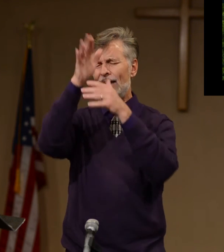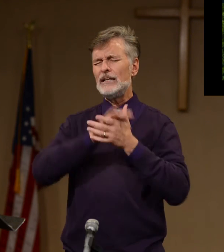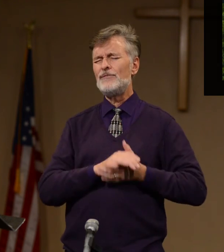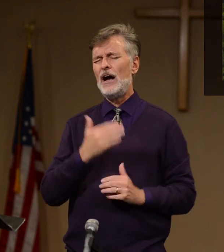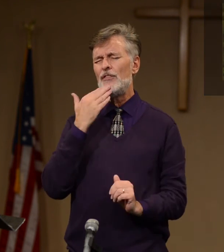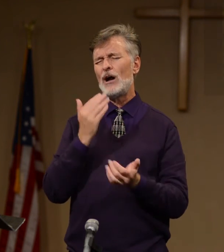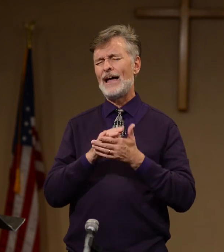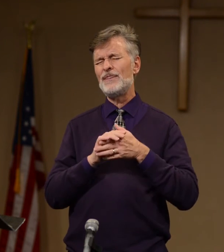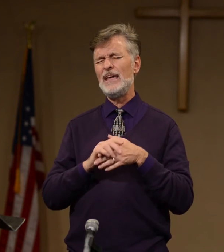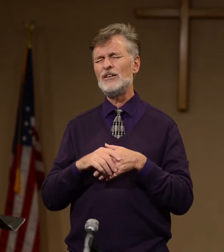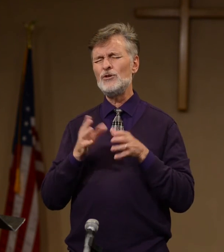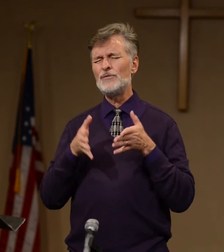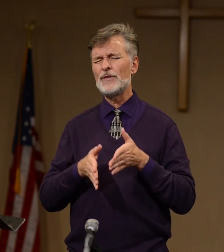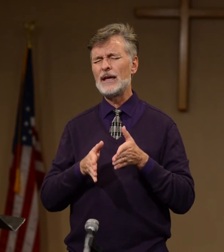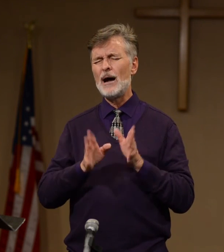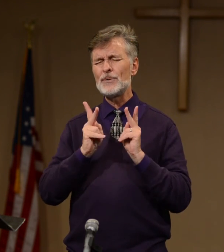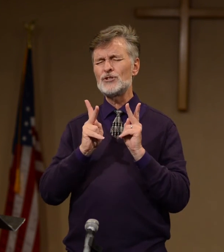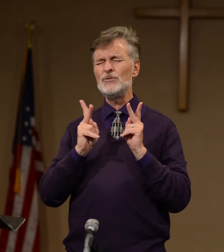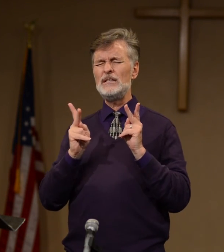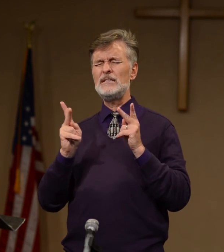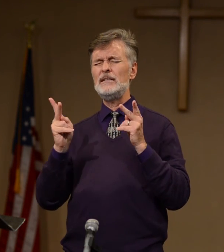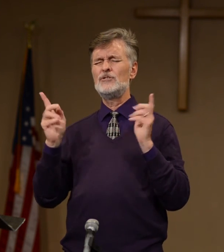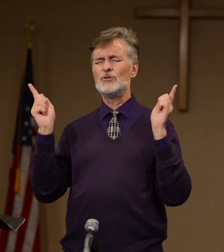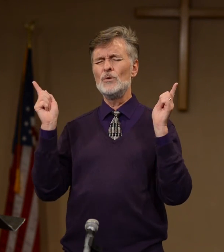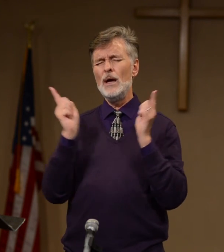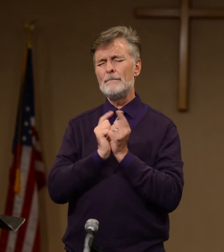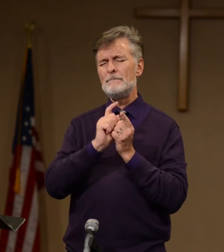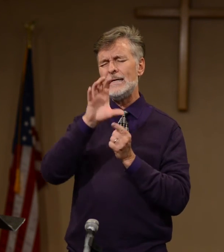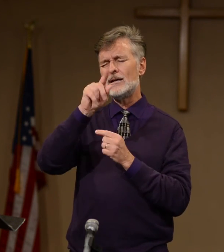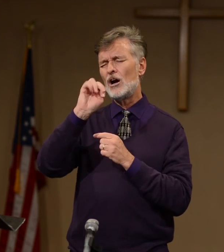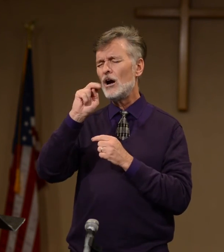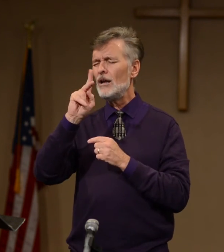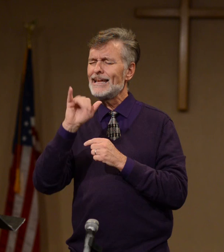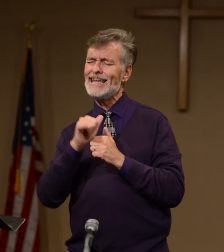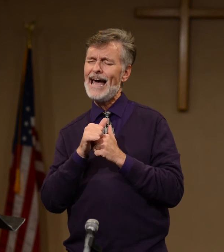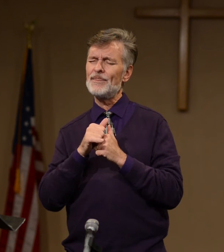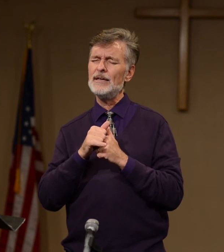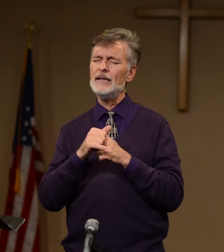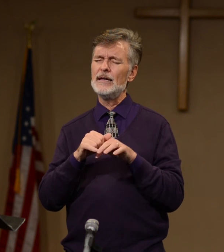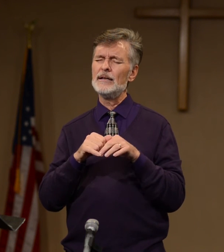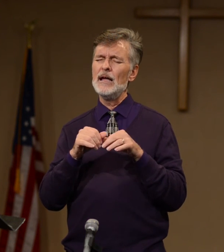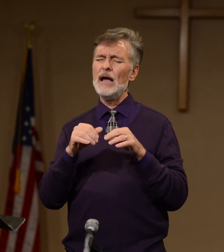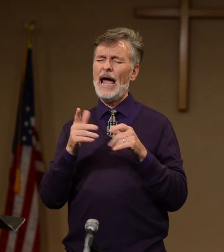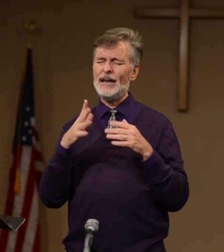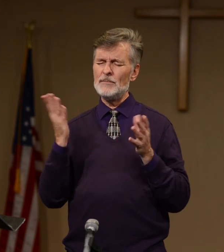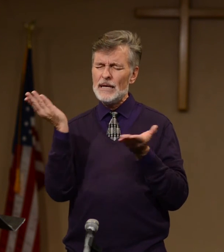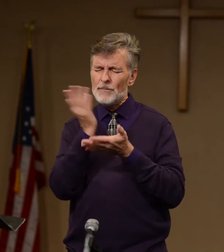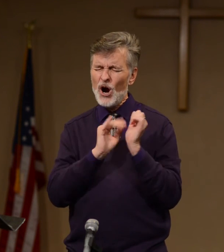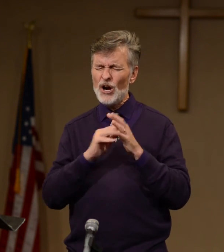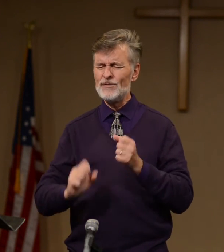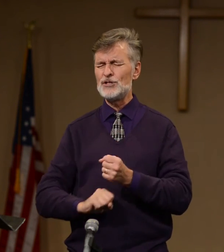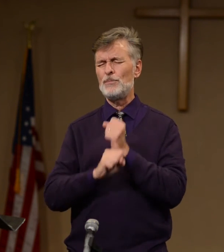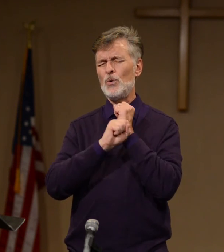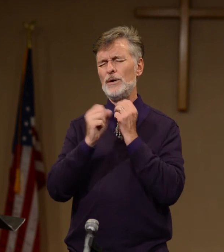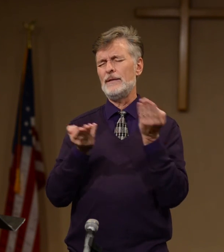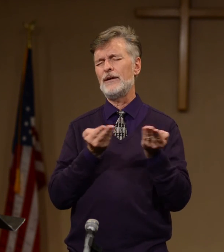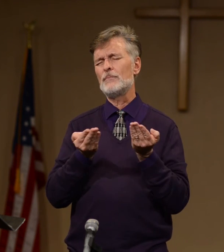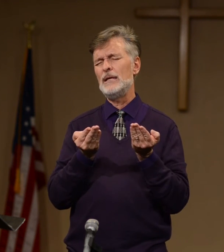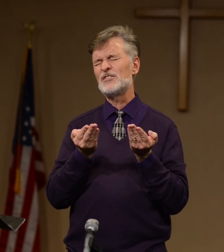Heavenly Father, I thank you for the opportunity to meet Carl and Kathy and to be a part of supporting their